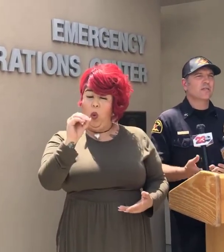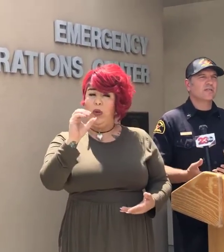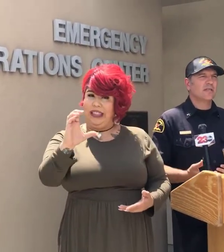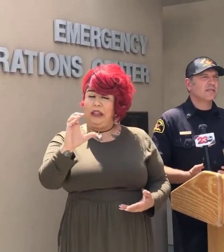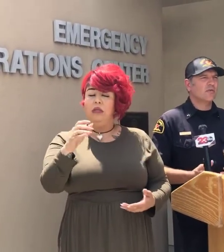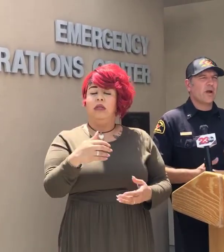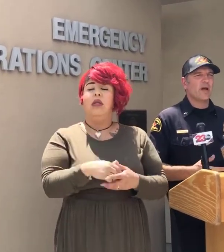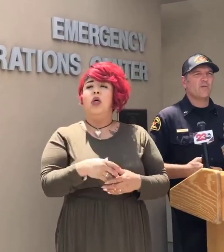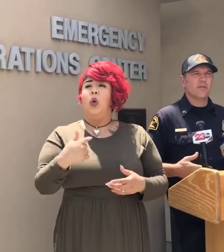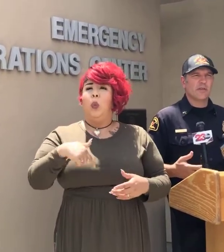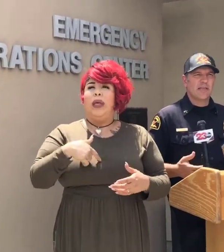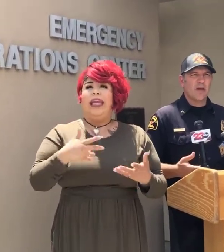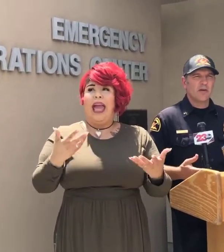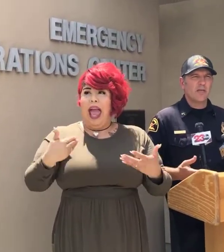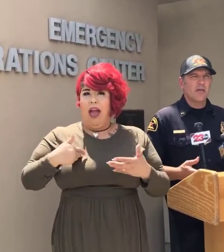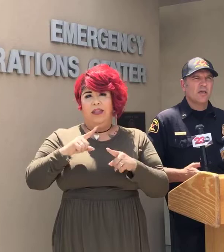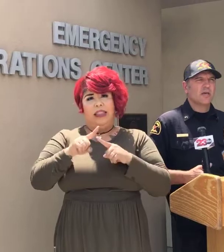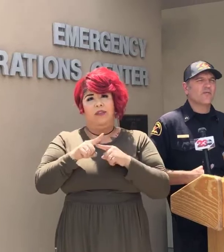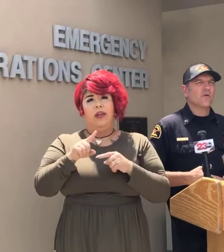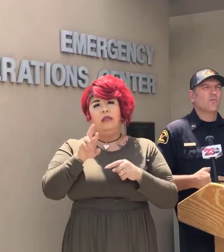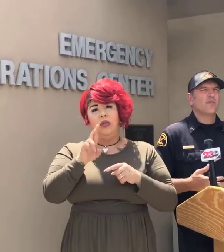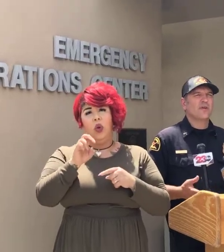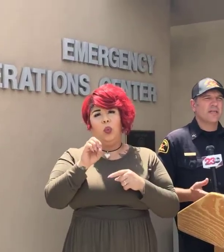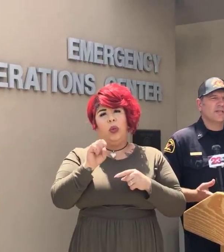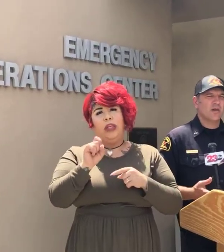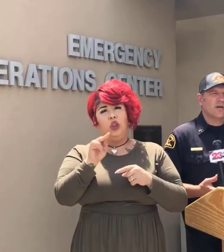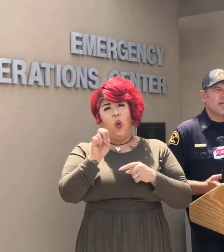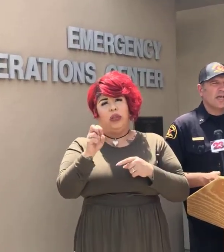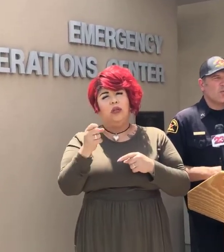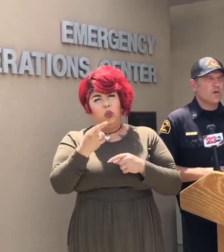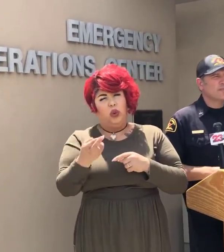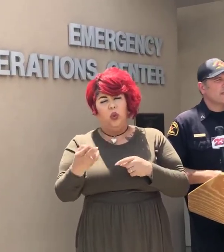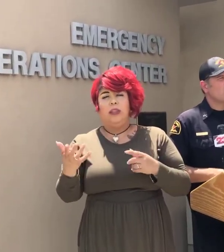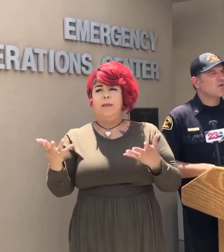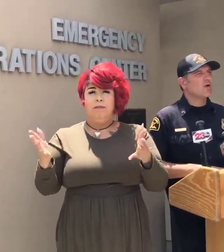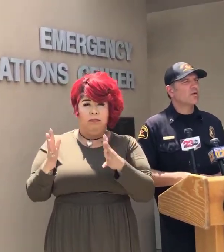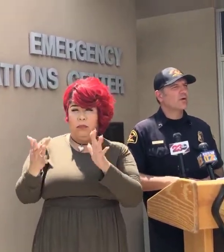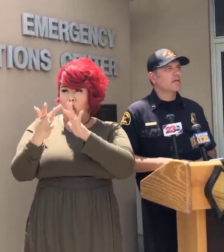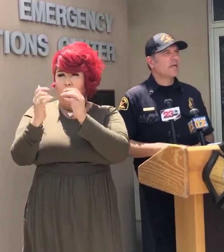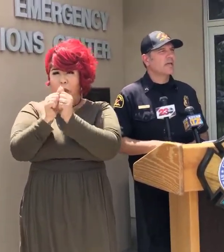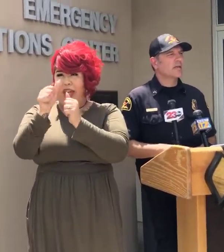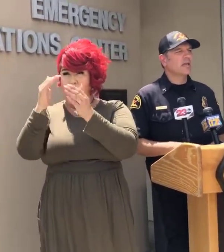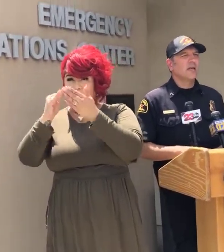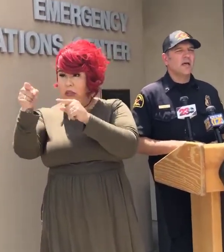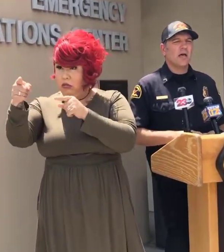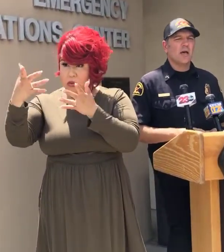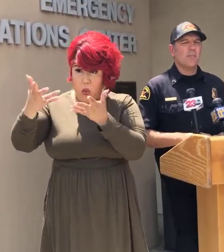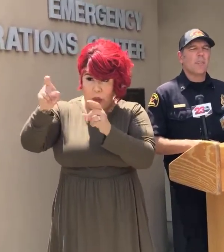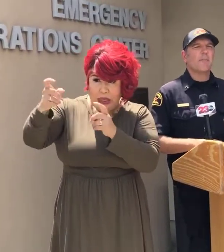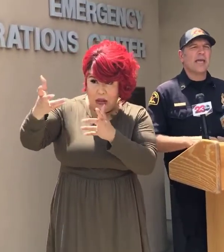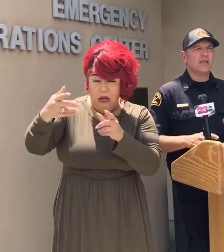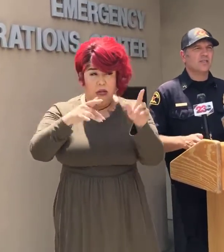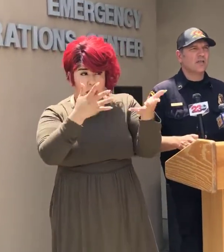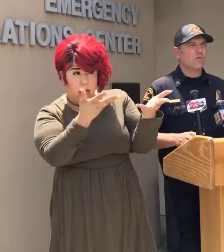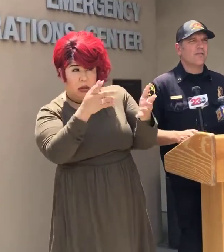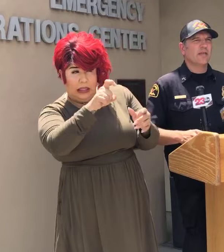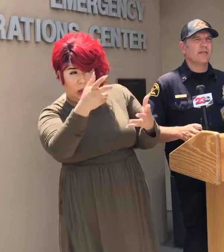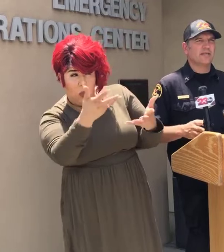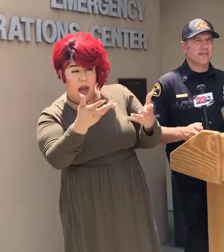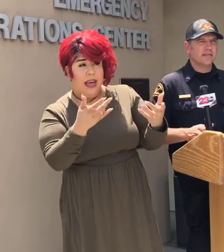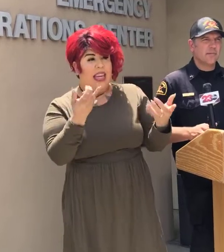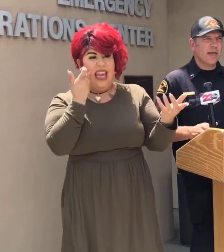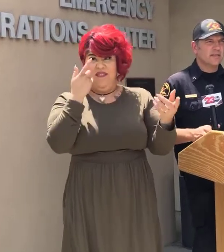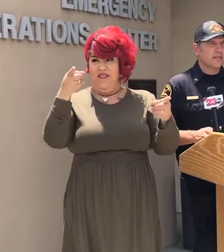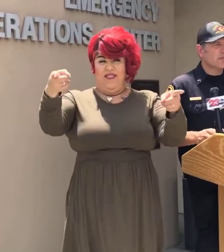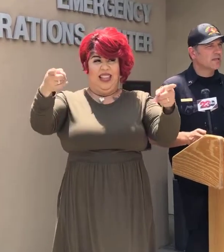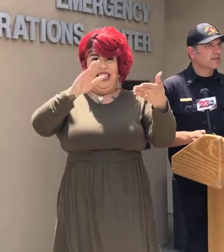We talk with the cities around within the county, confirm what their needs are, and once they no longer can manage it within